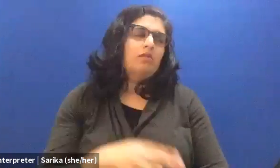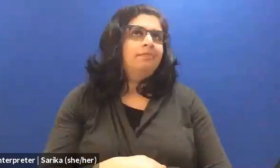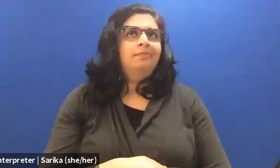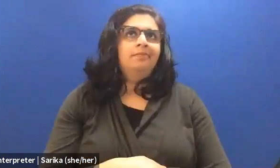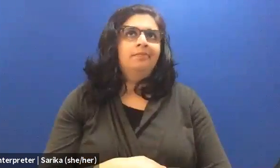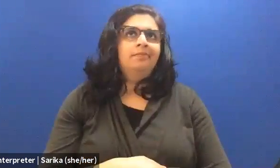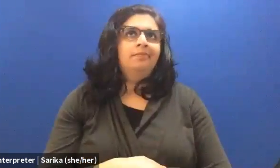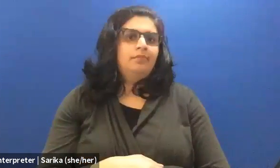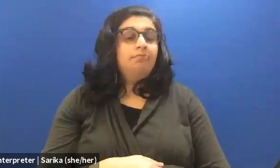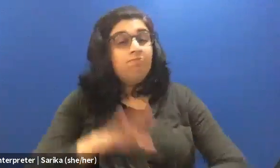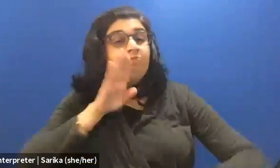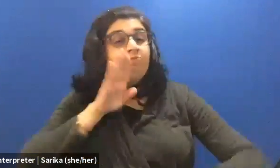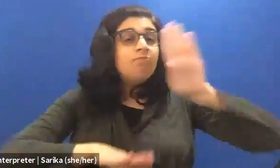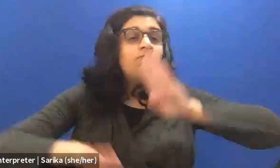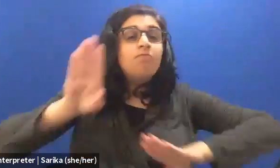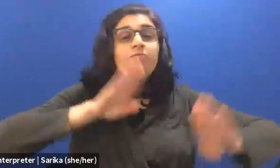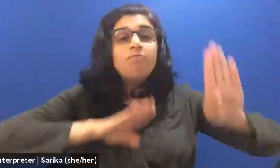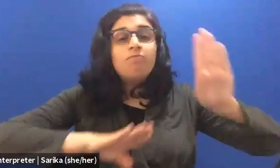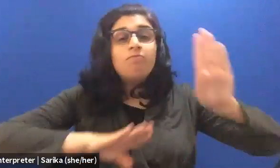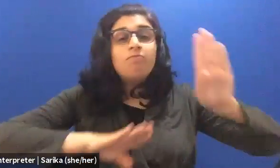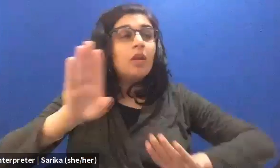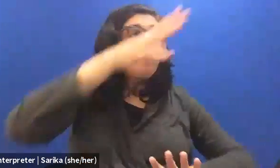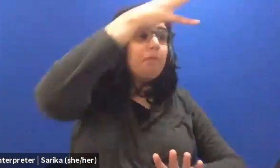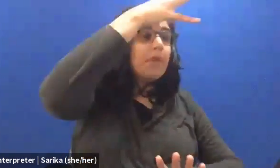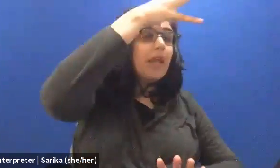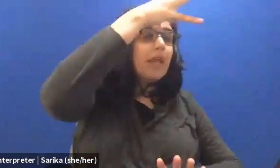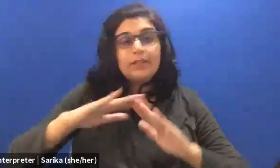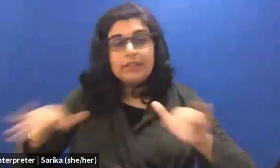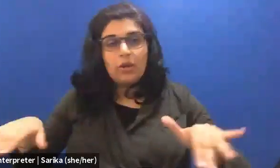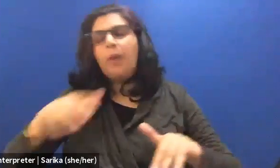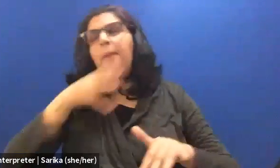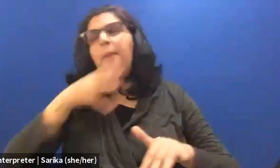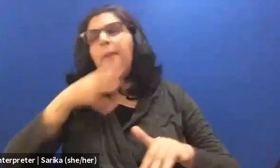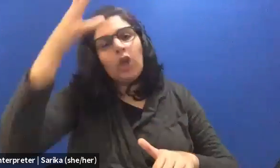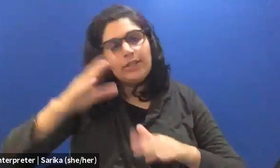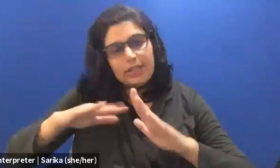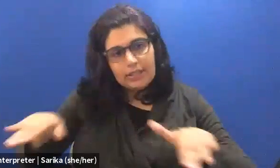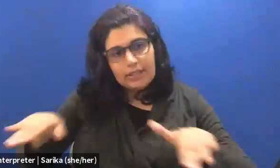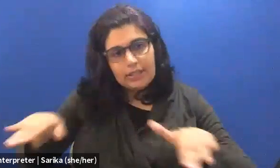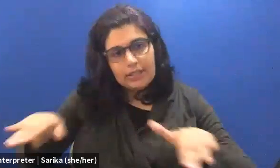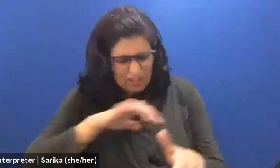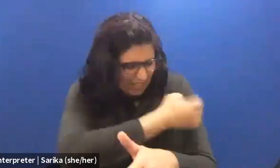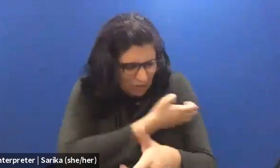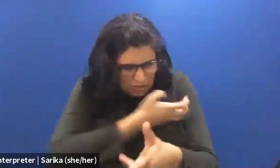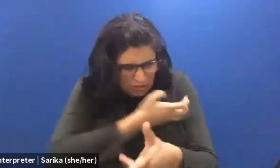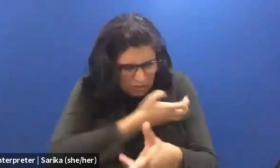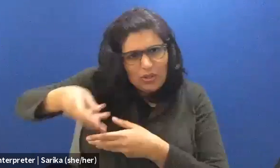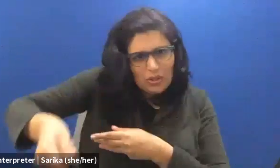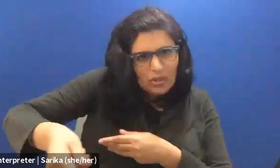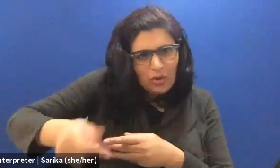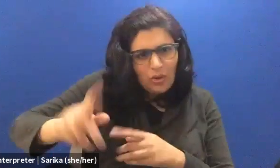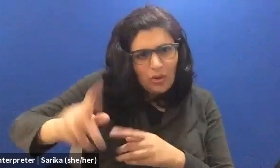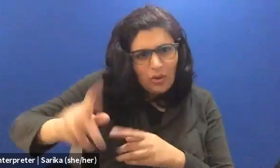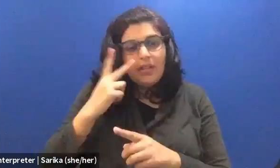the frustration between a parent and their child or something. There's an energy that goes into that when you're seeing the